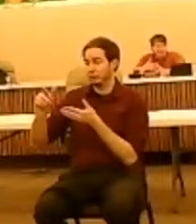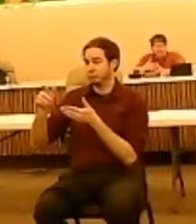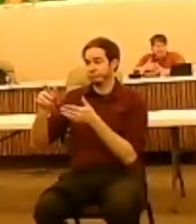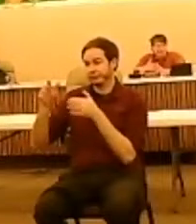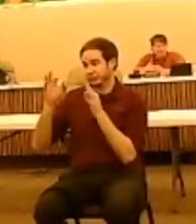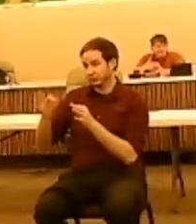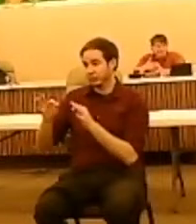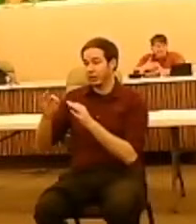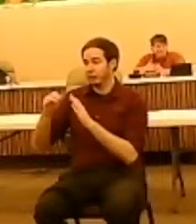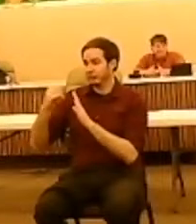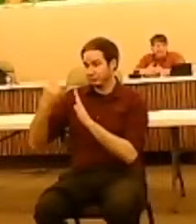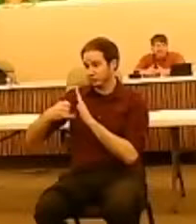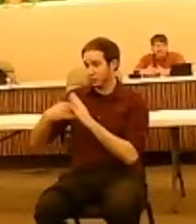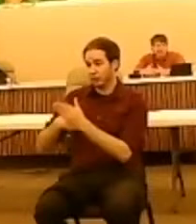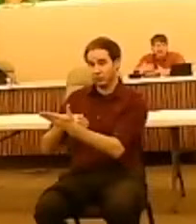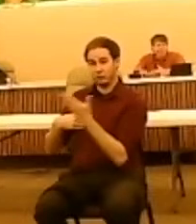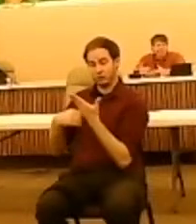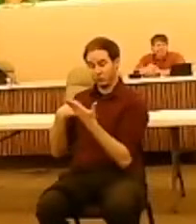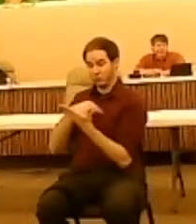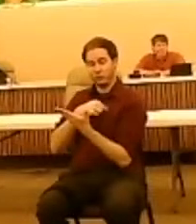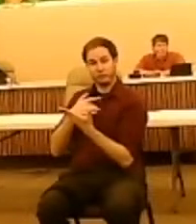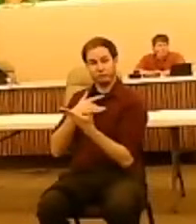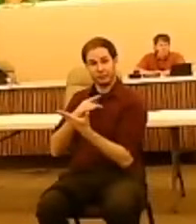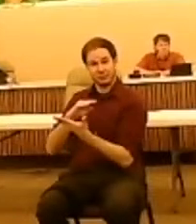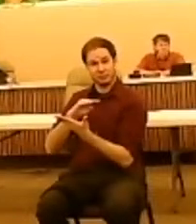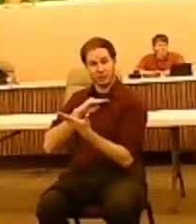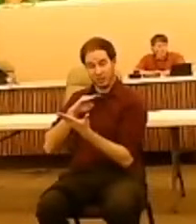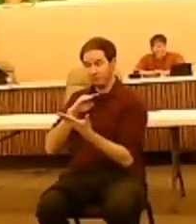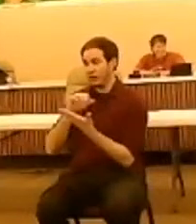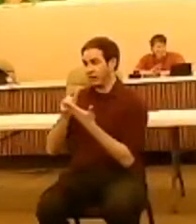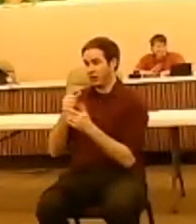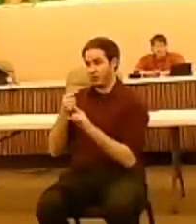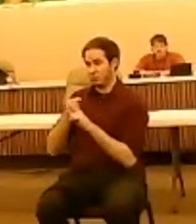satisfies the potential impacts on your property.